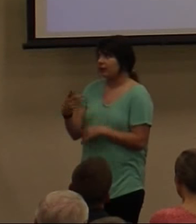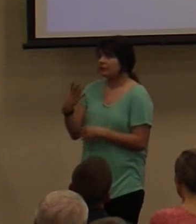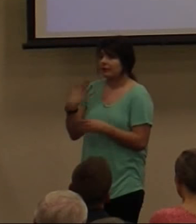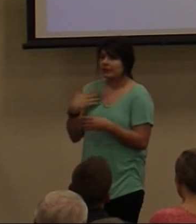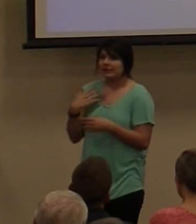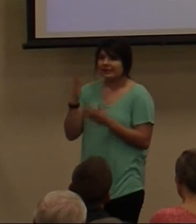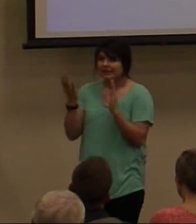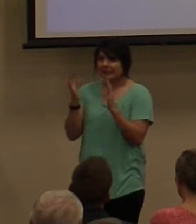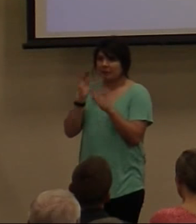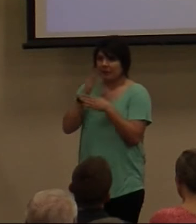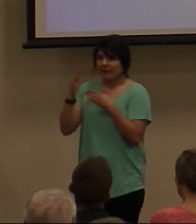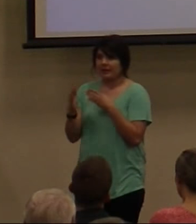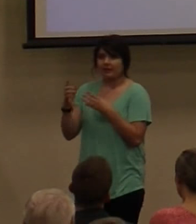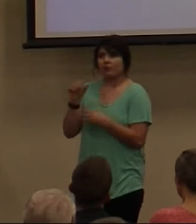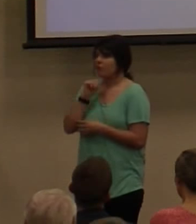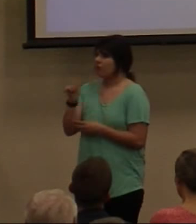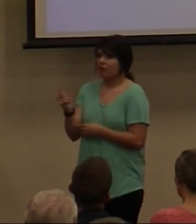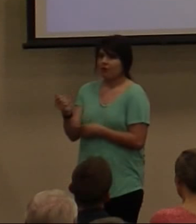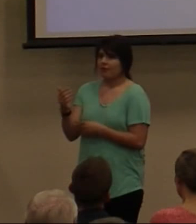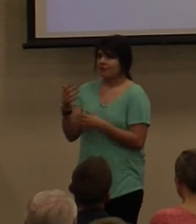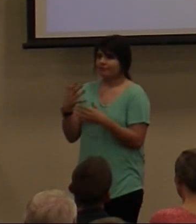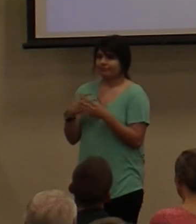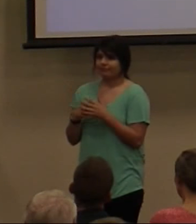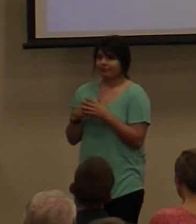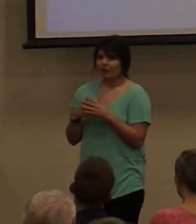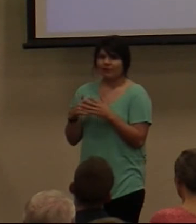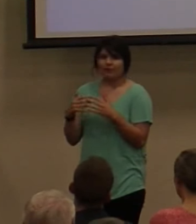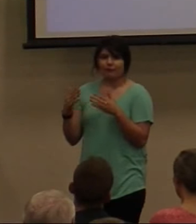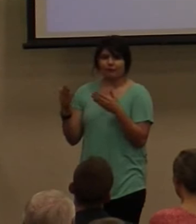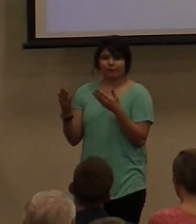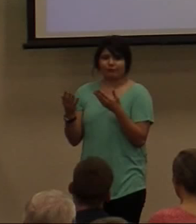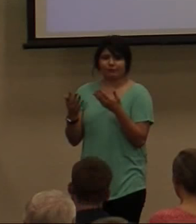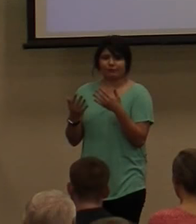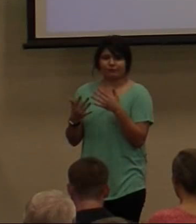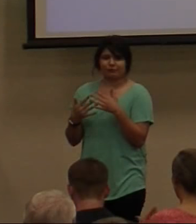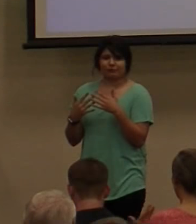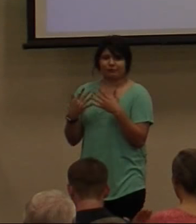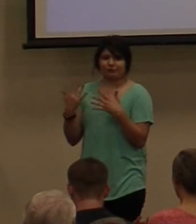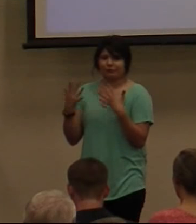friendly. So what do you do in a situation like that?